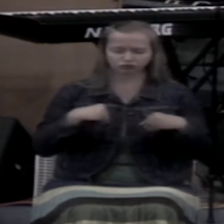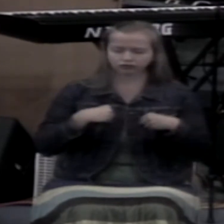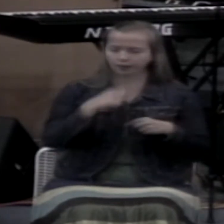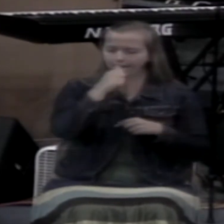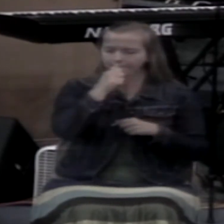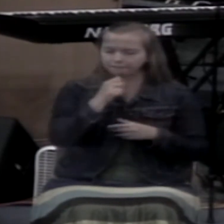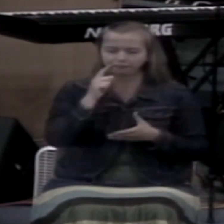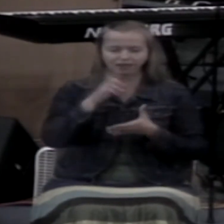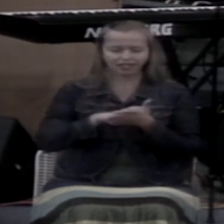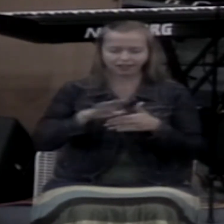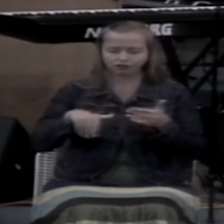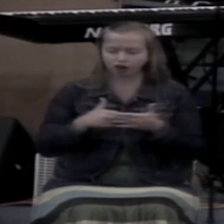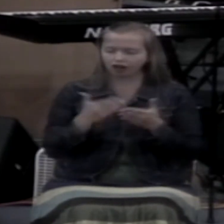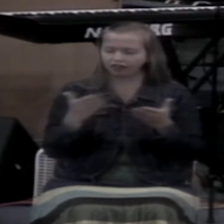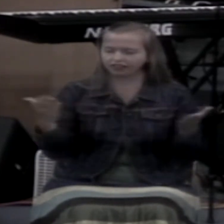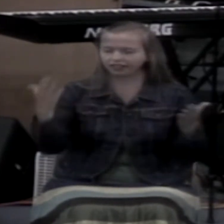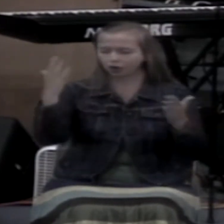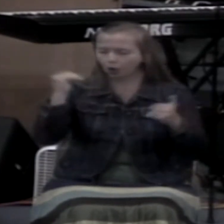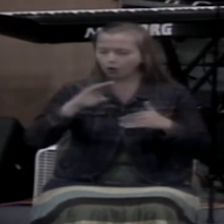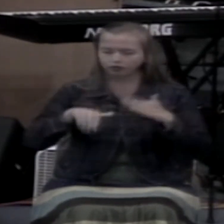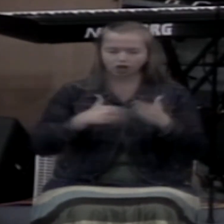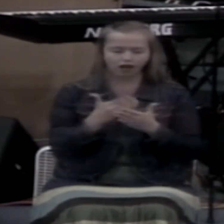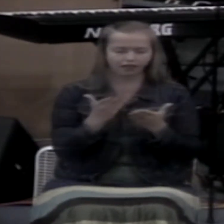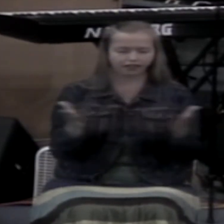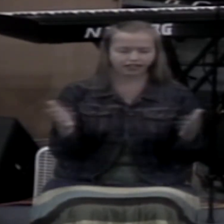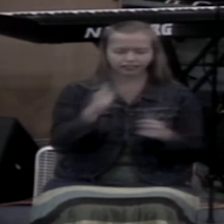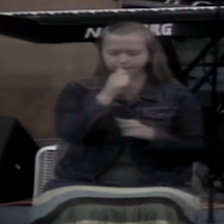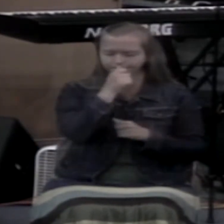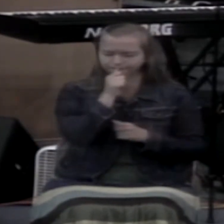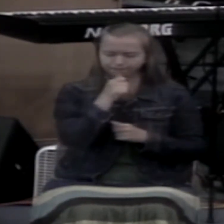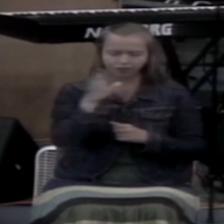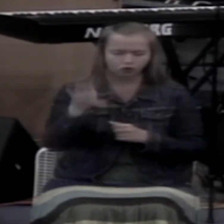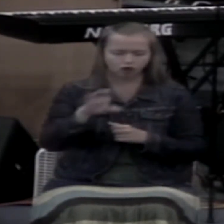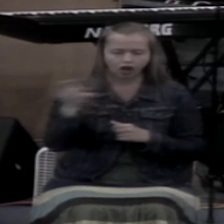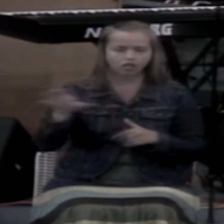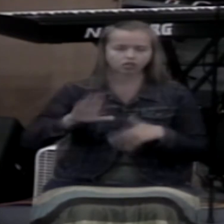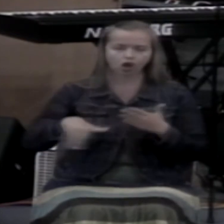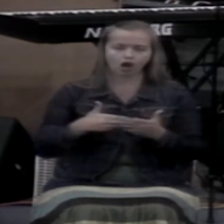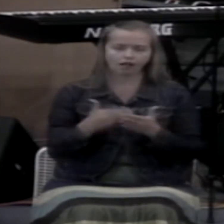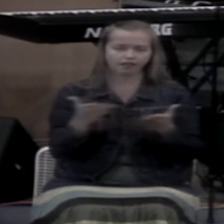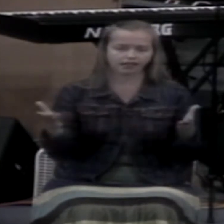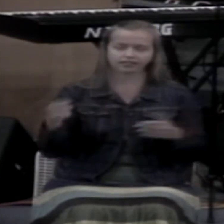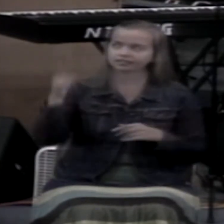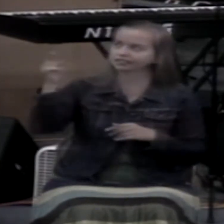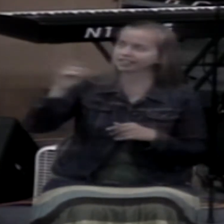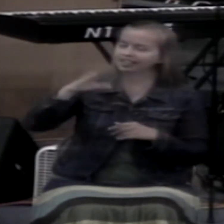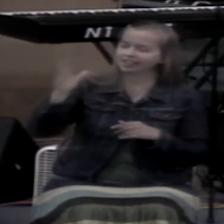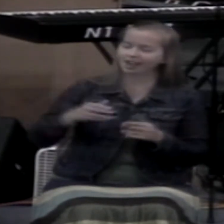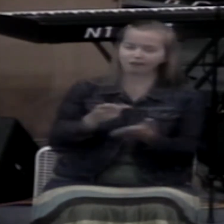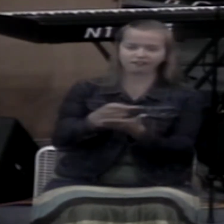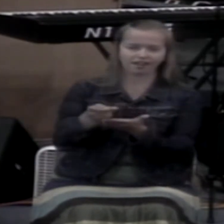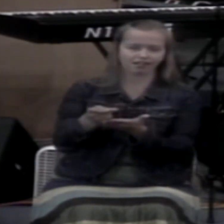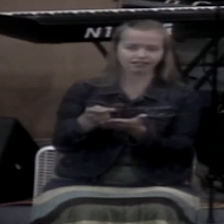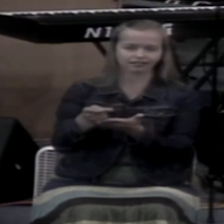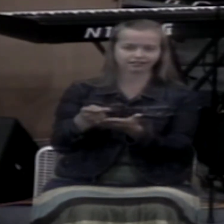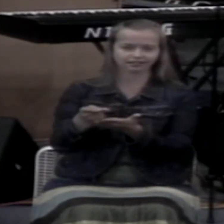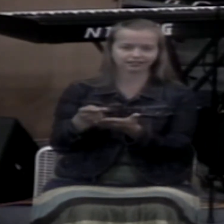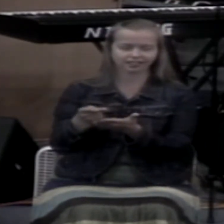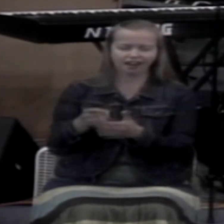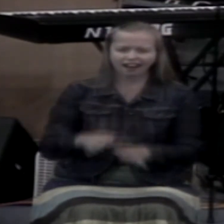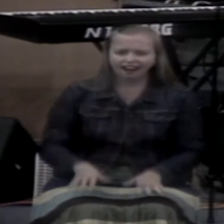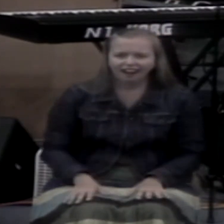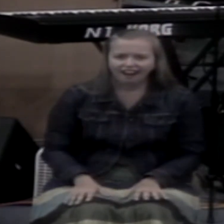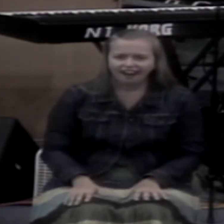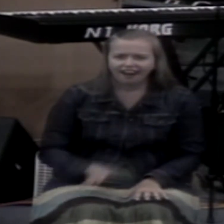never failed. Now, does that sound like Jesus? Now, challenge